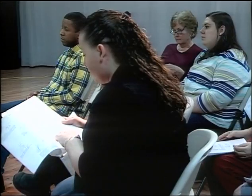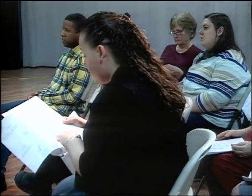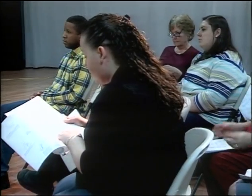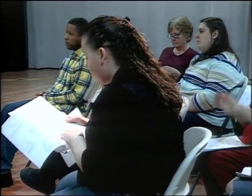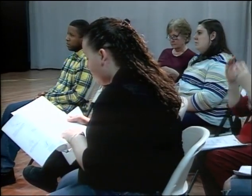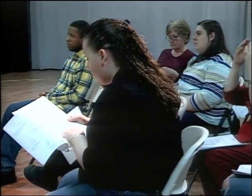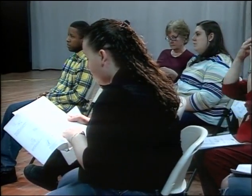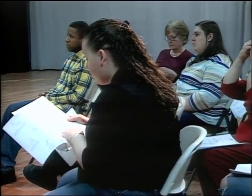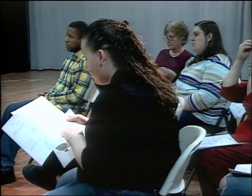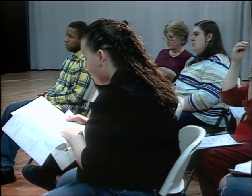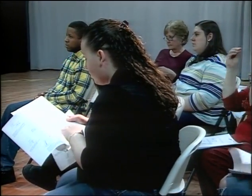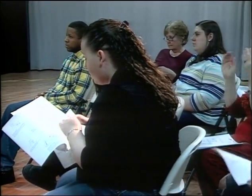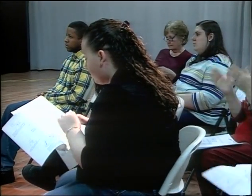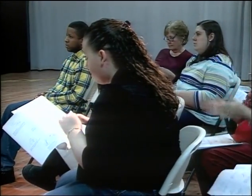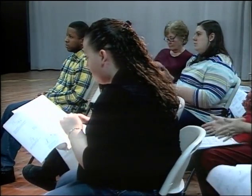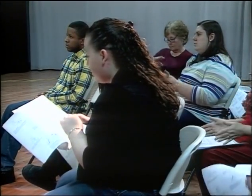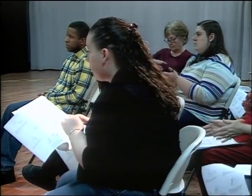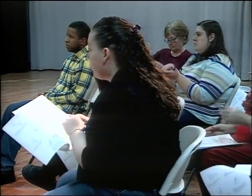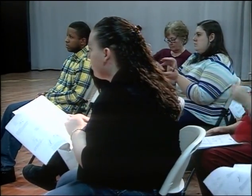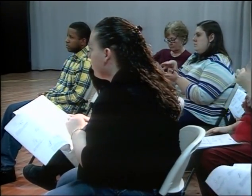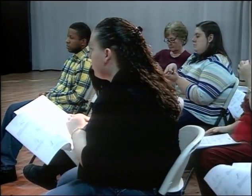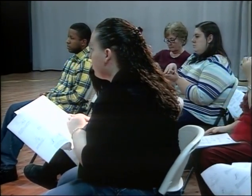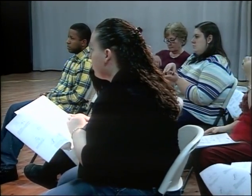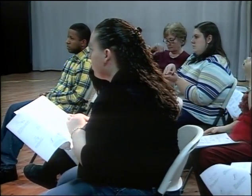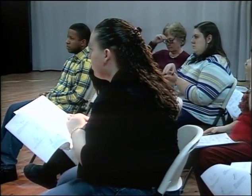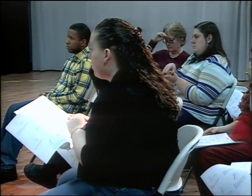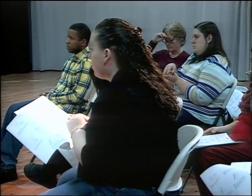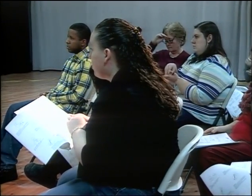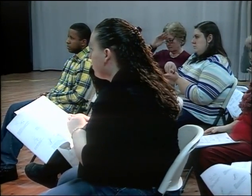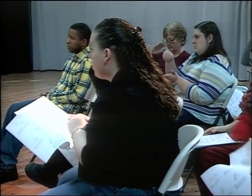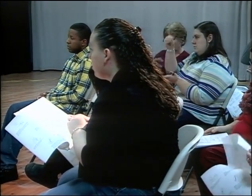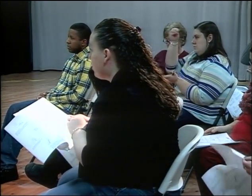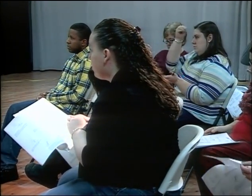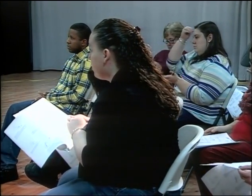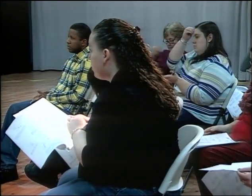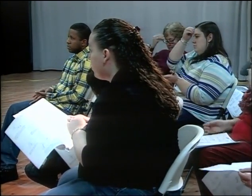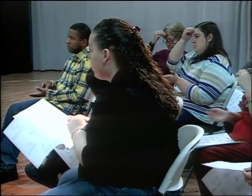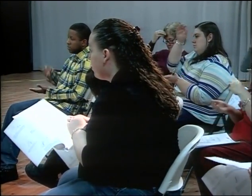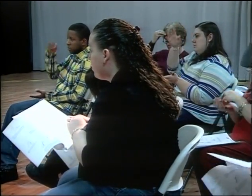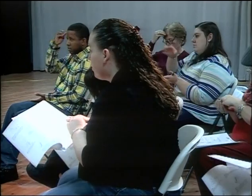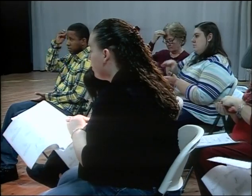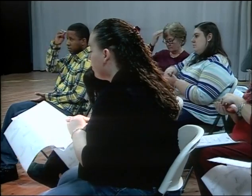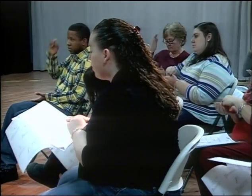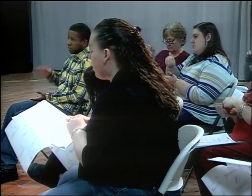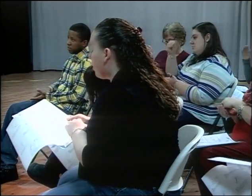A student takes the knowledge and puts it in their head, and then the marker.